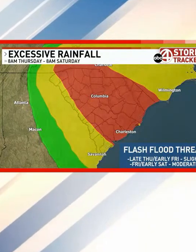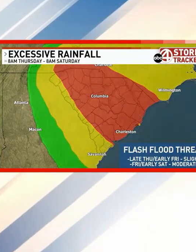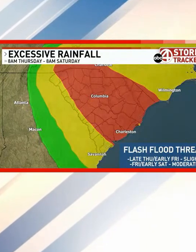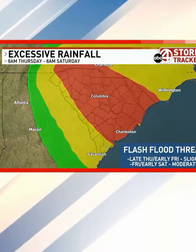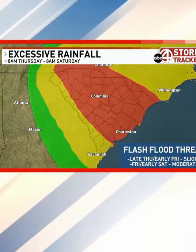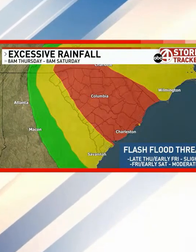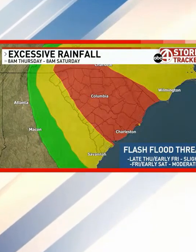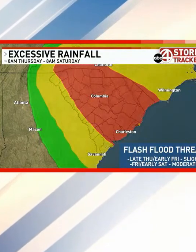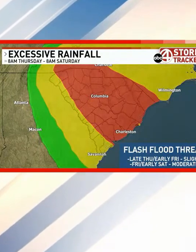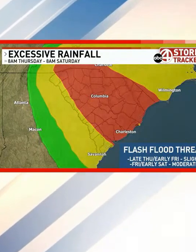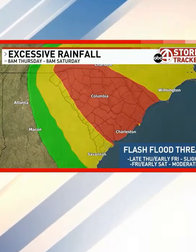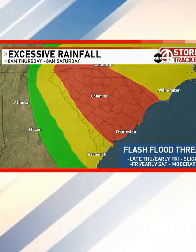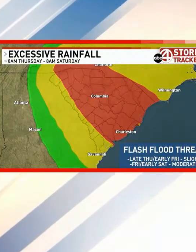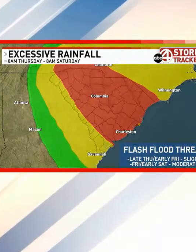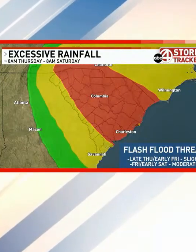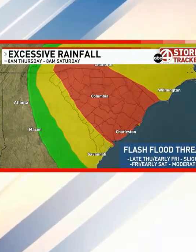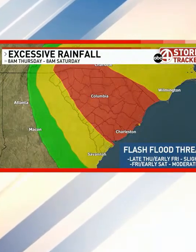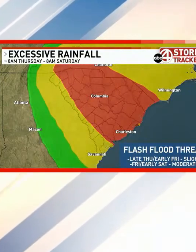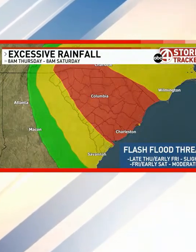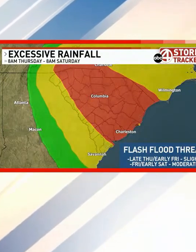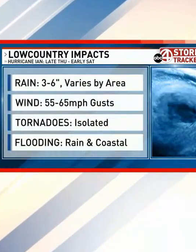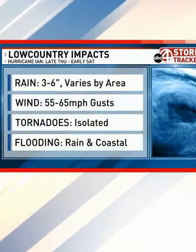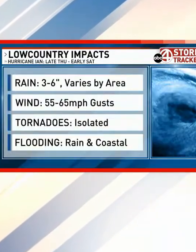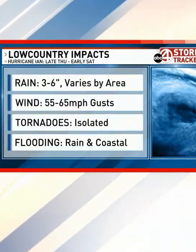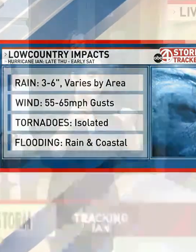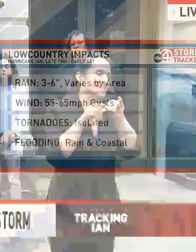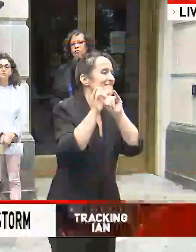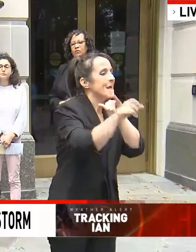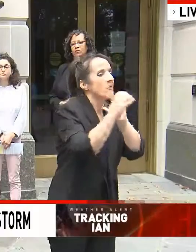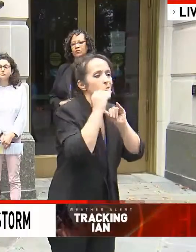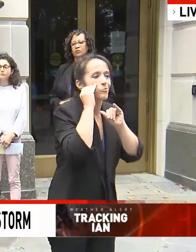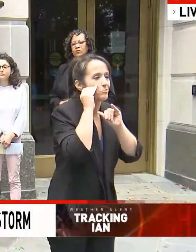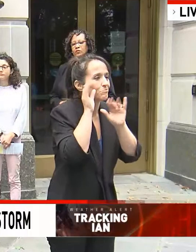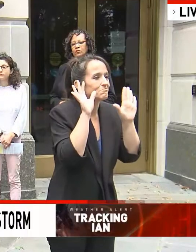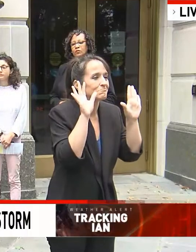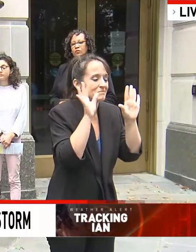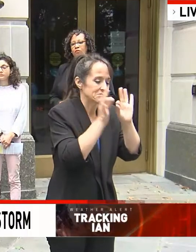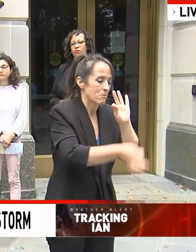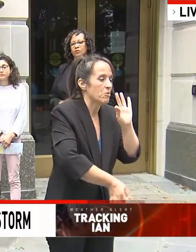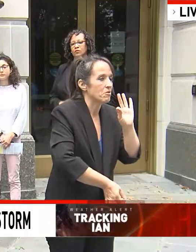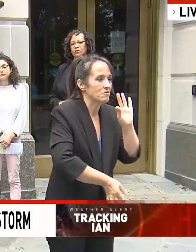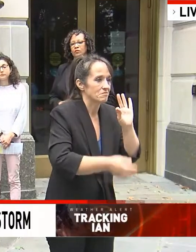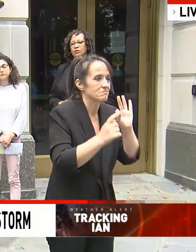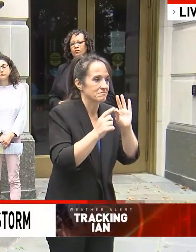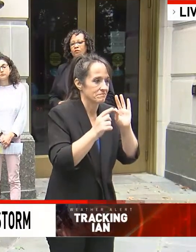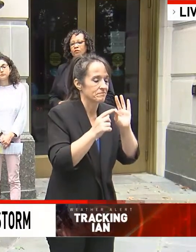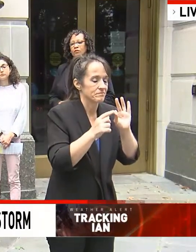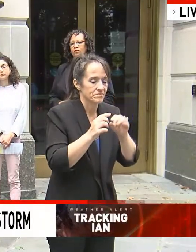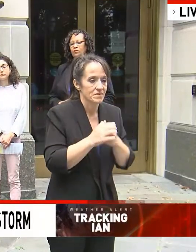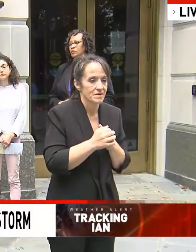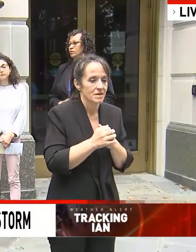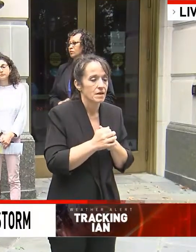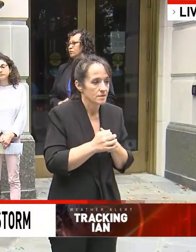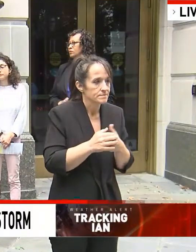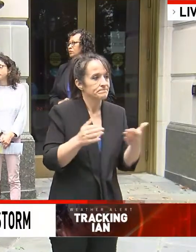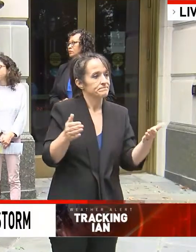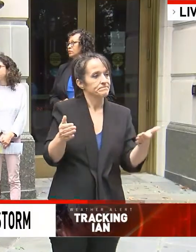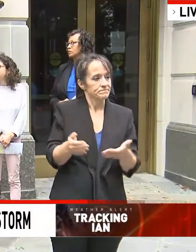we absolutely have to. Stay home and stay safe tomorrow when this storm comes through. Chief Cruzen.